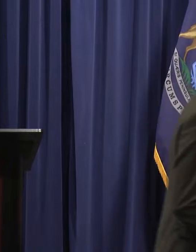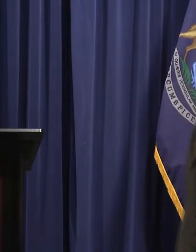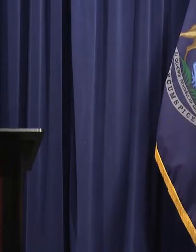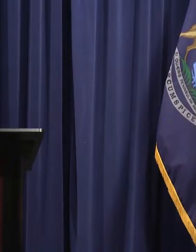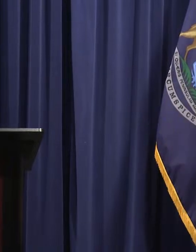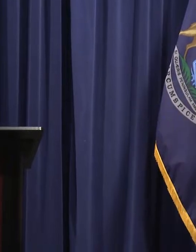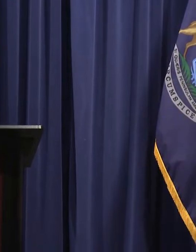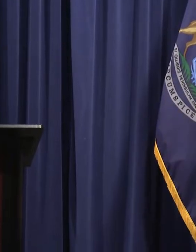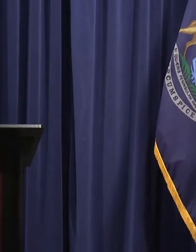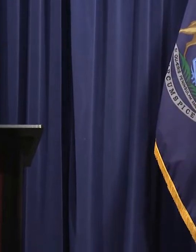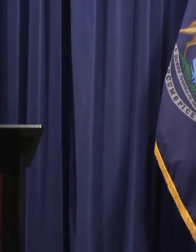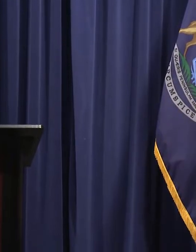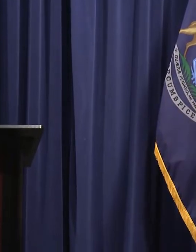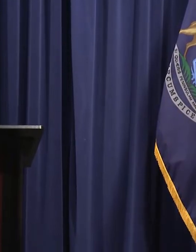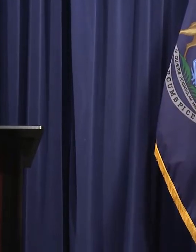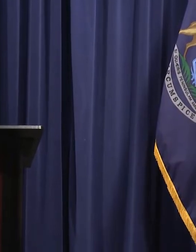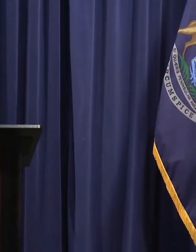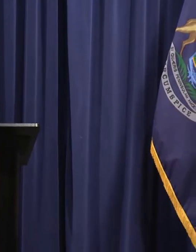Somebody said.